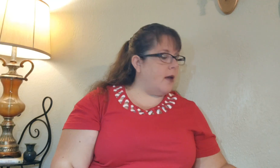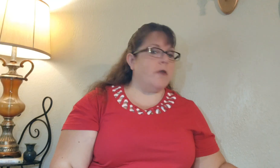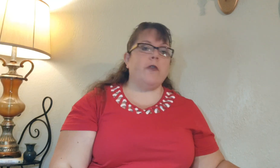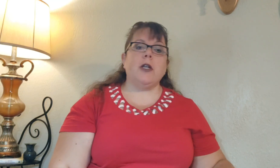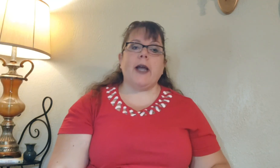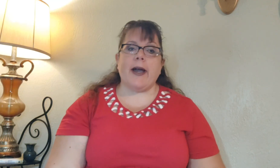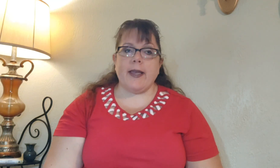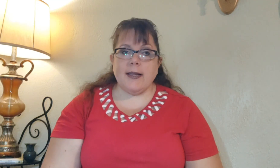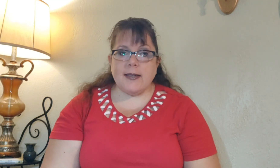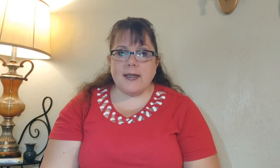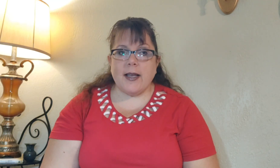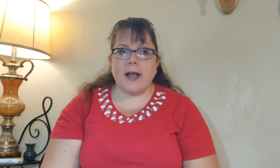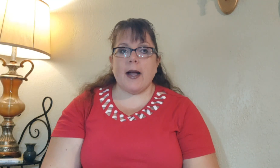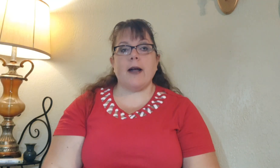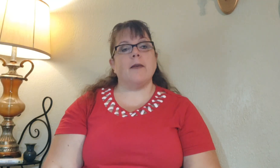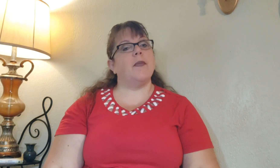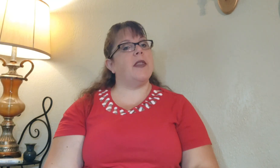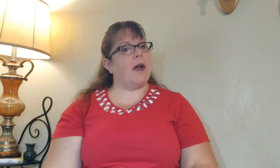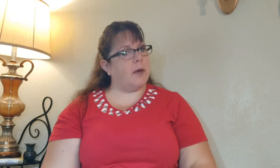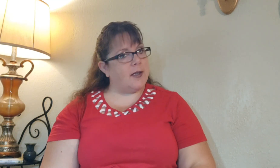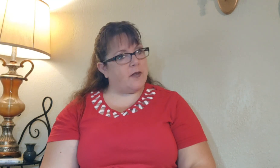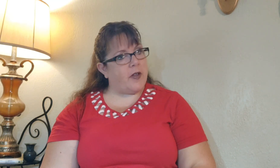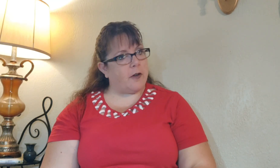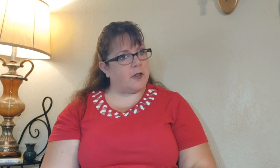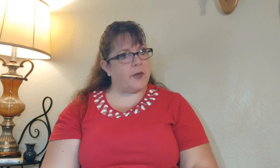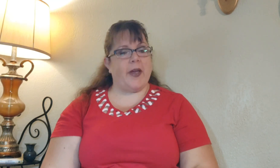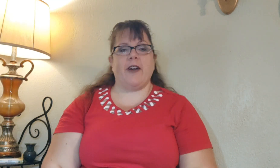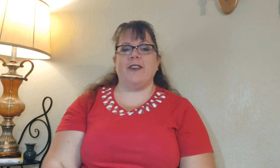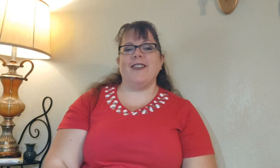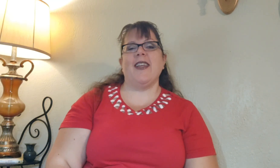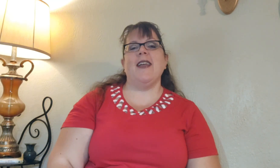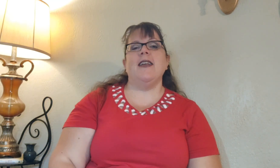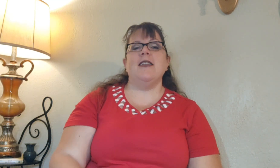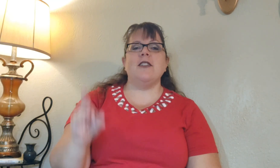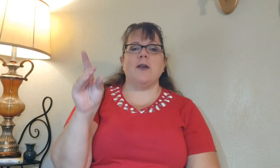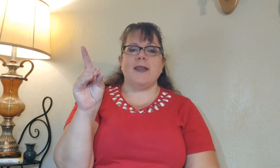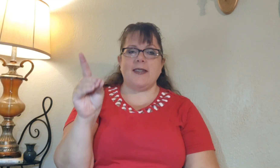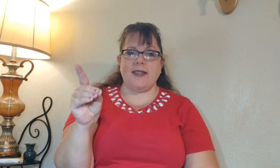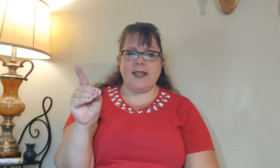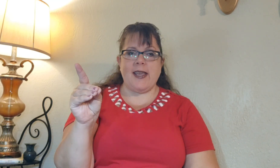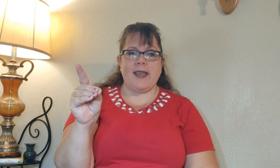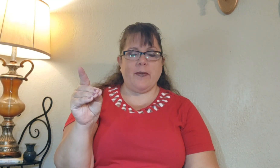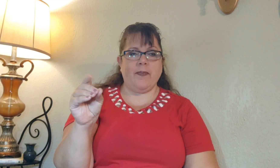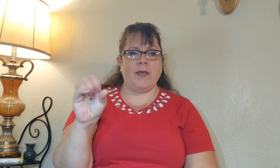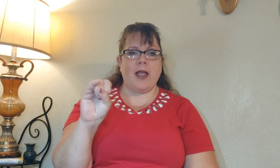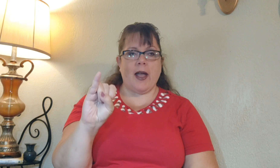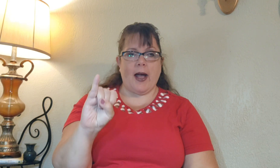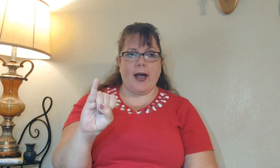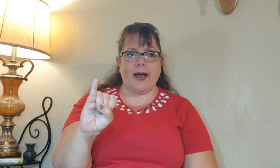And for diet, that one is finger spelled, so it's D-I-E-T,